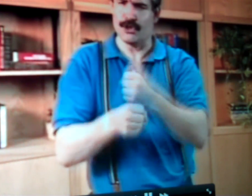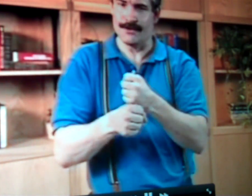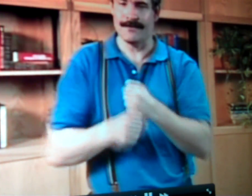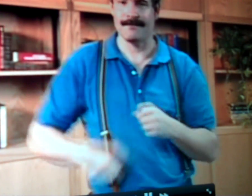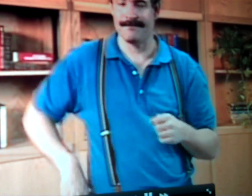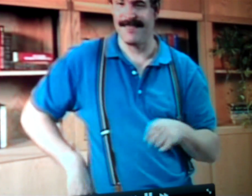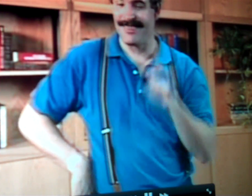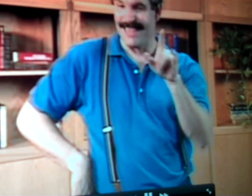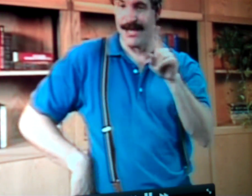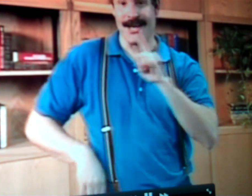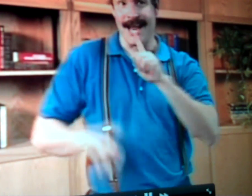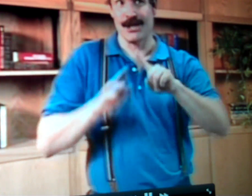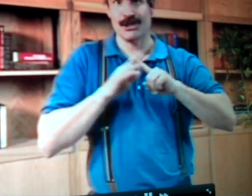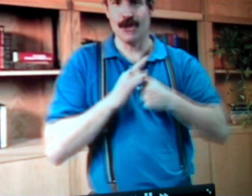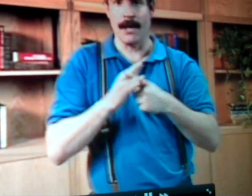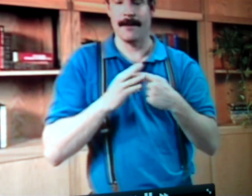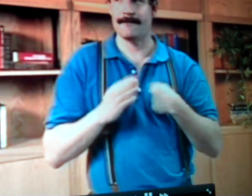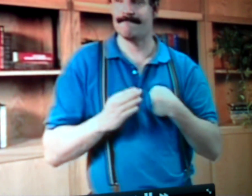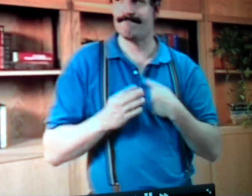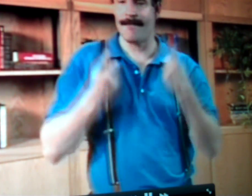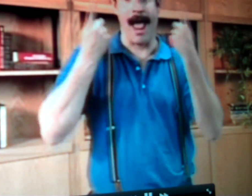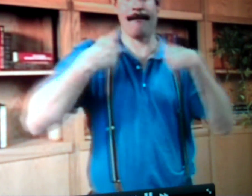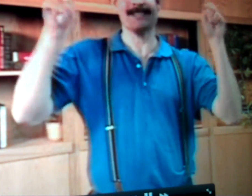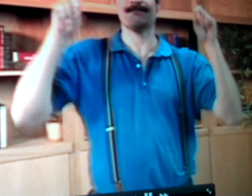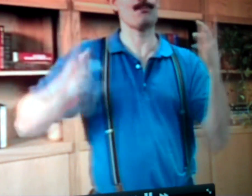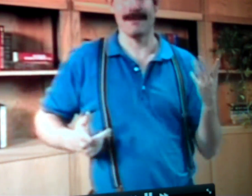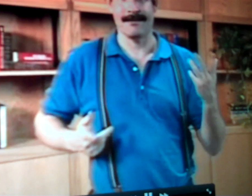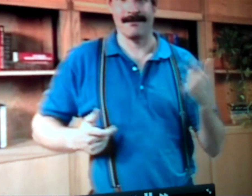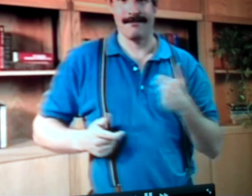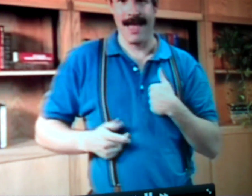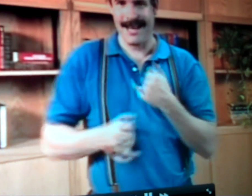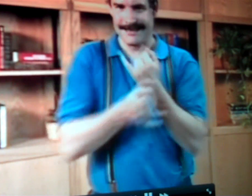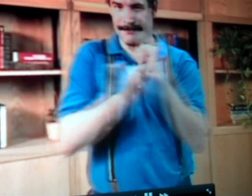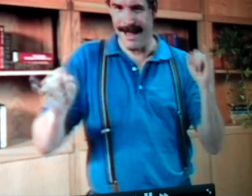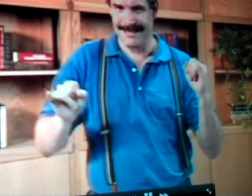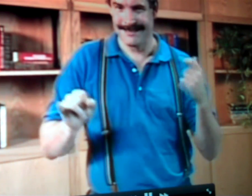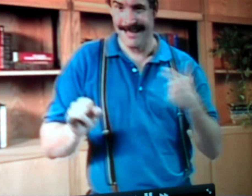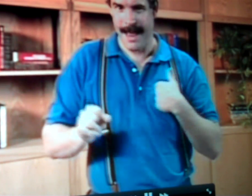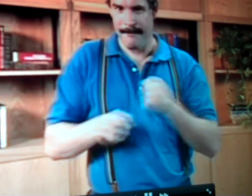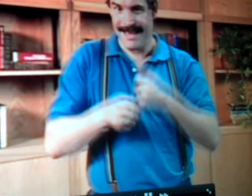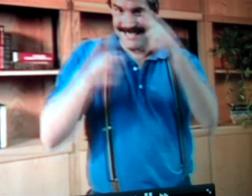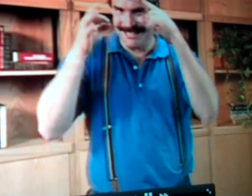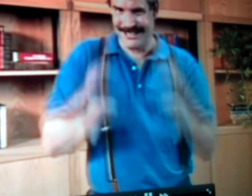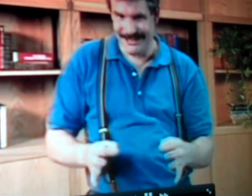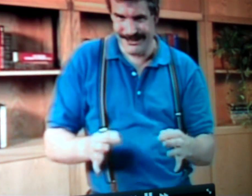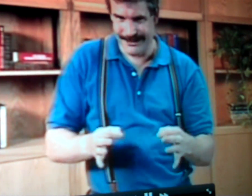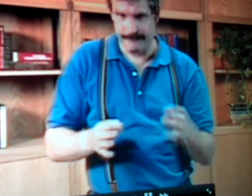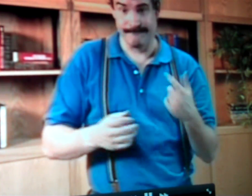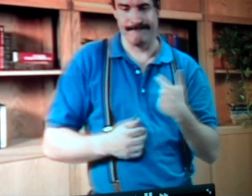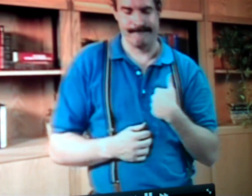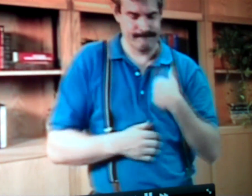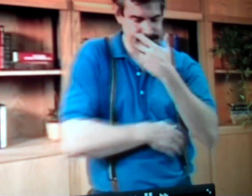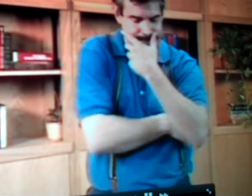The fall of my senior year, I started thinking about what I would do after graduating.